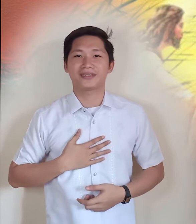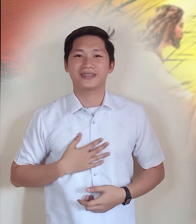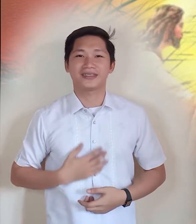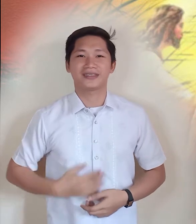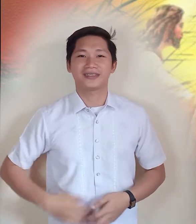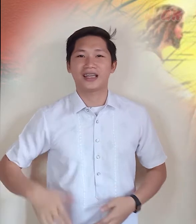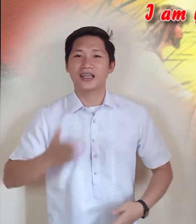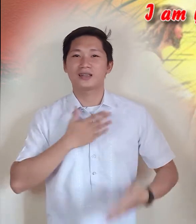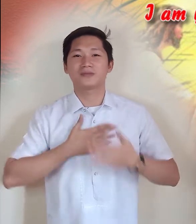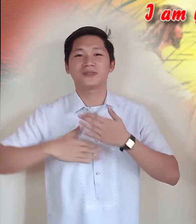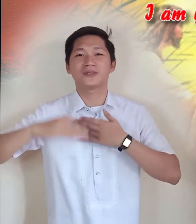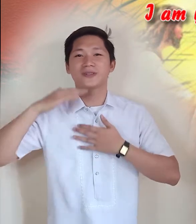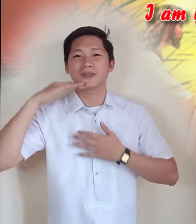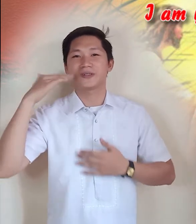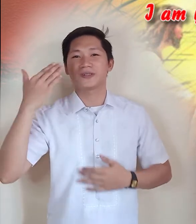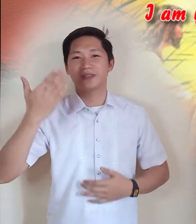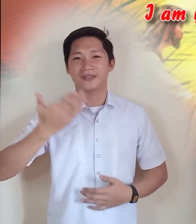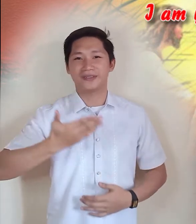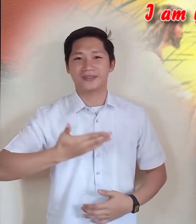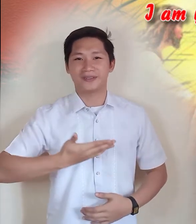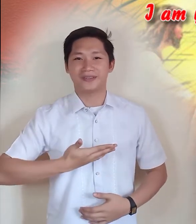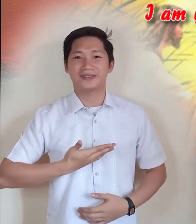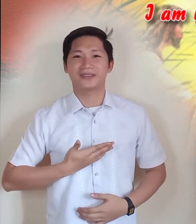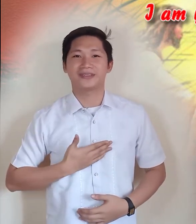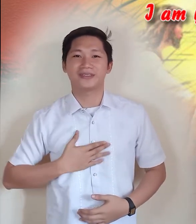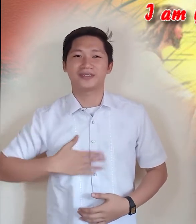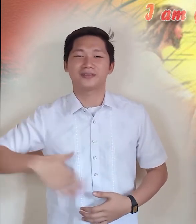am. I am